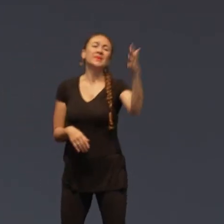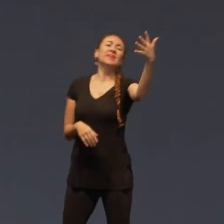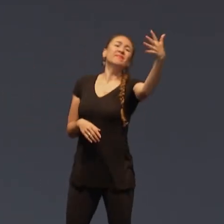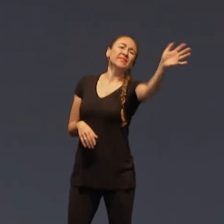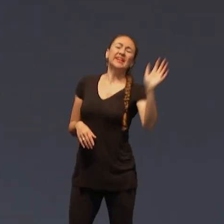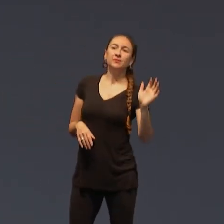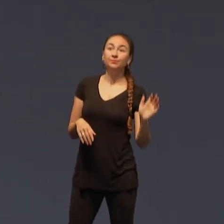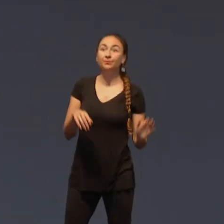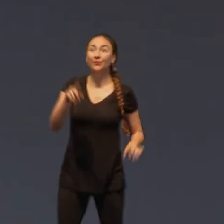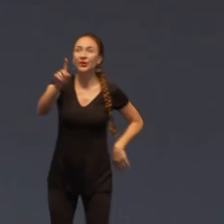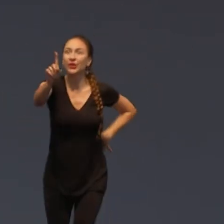"Oh, me.